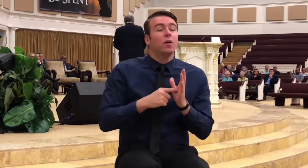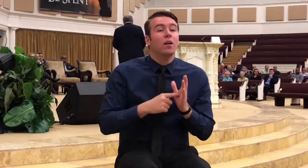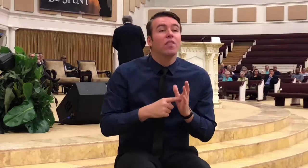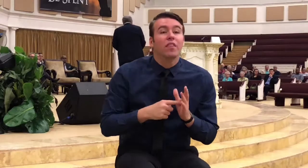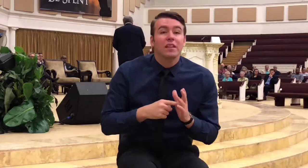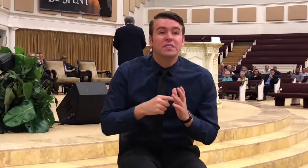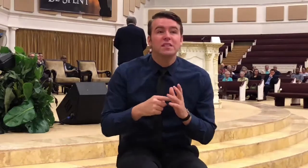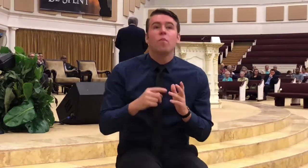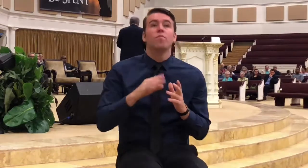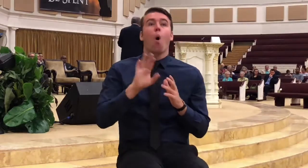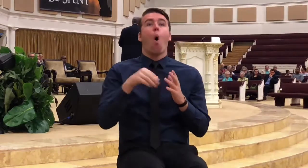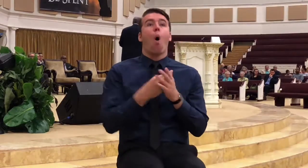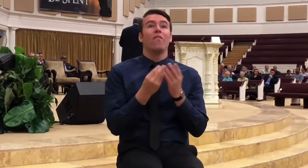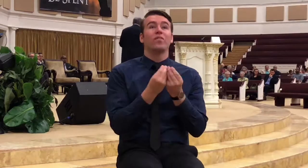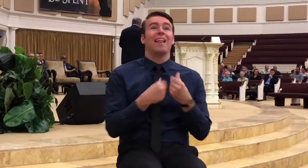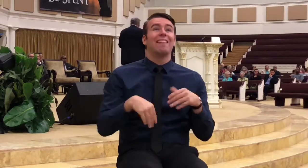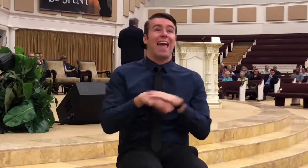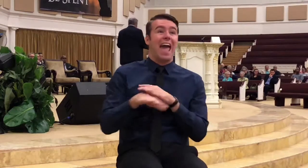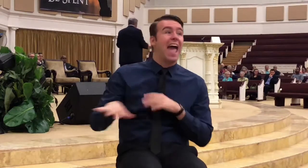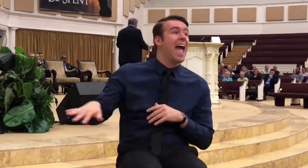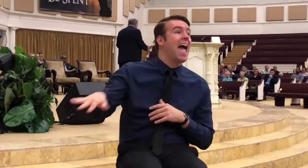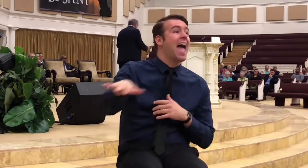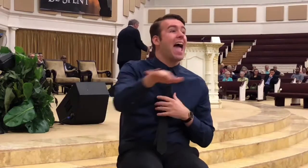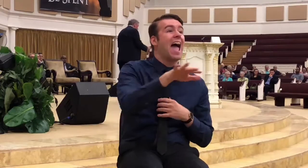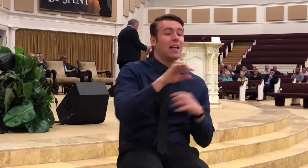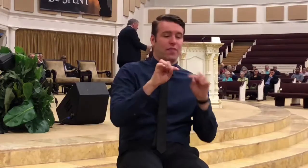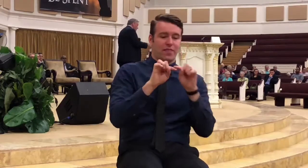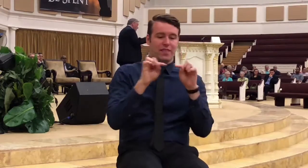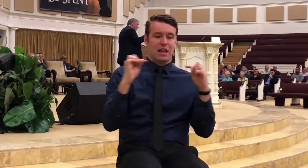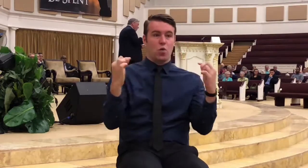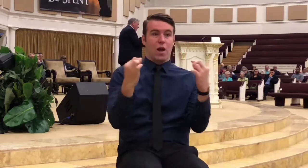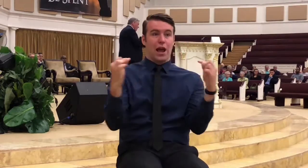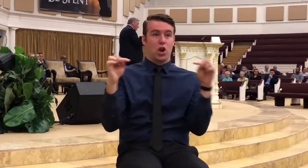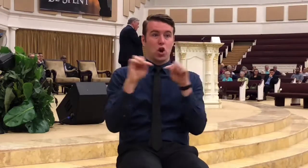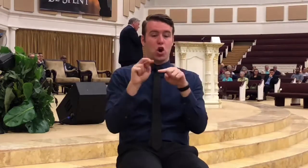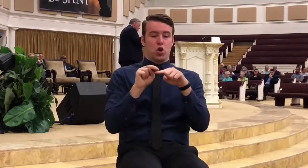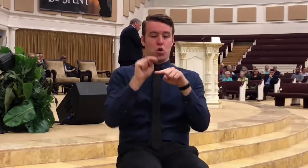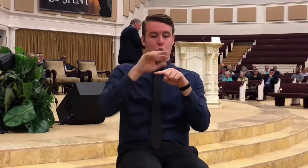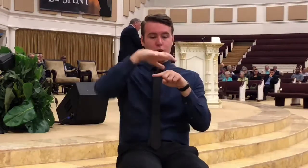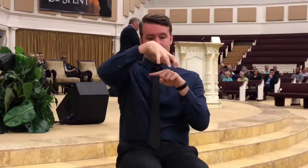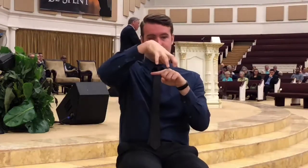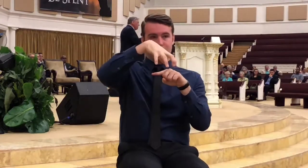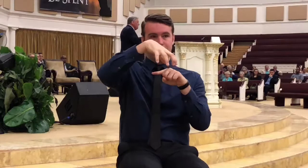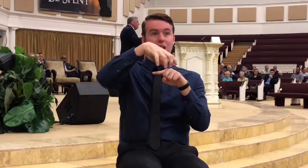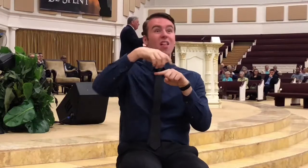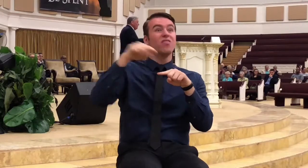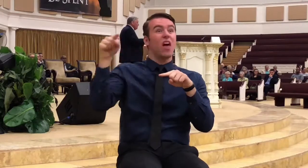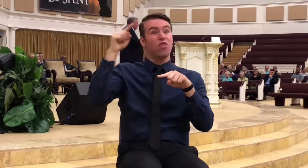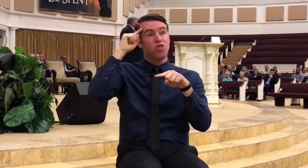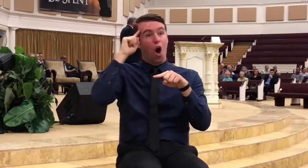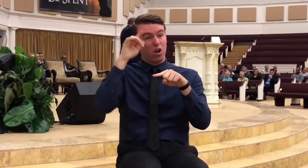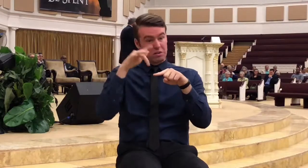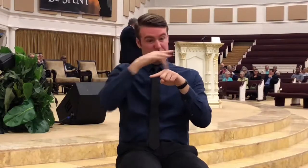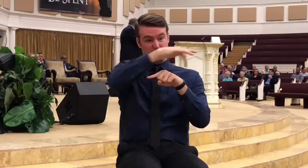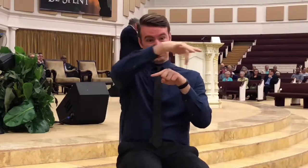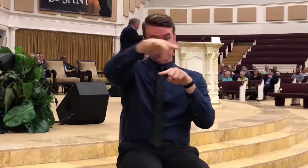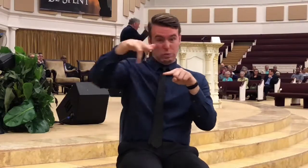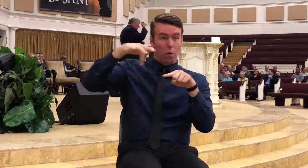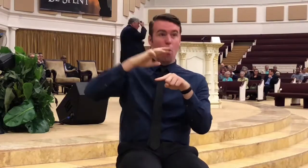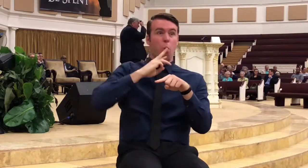land that there is north of the equator. If you go below the equator, there's nothing but water. That was, for hundreds of years,